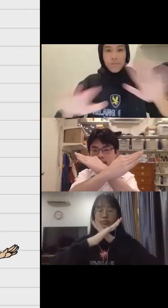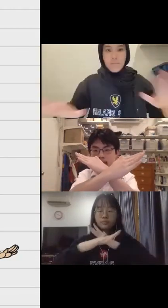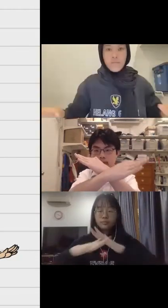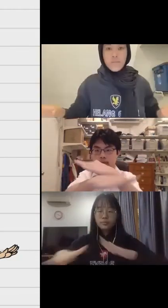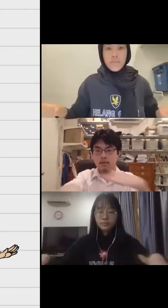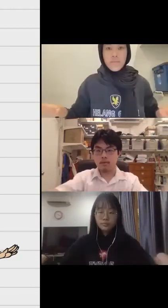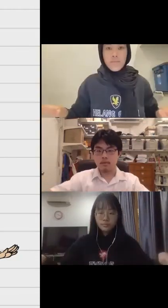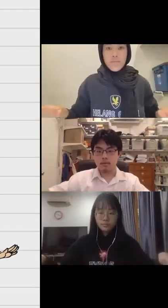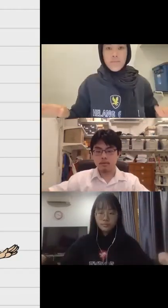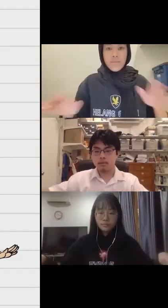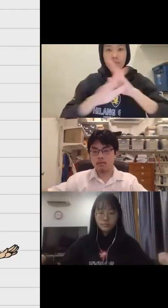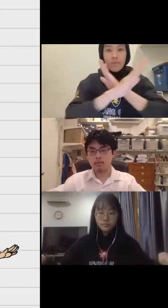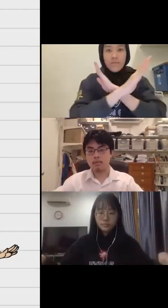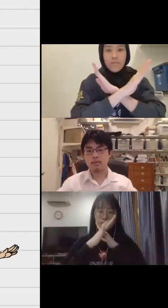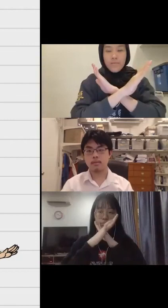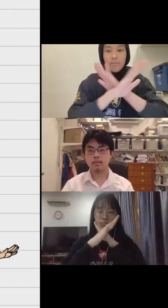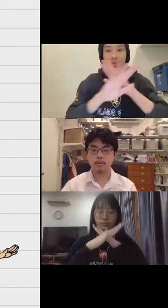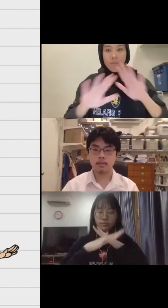this.